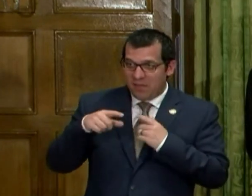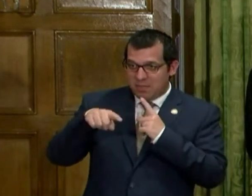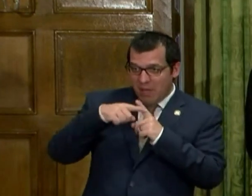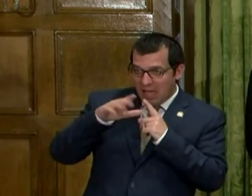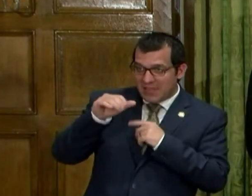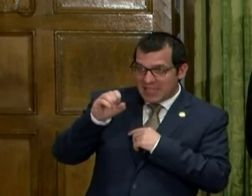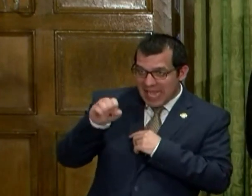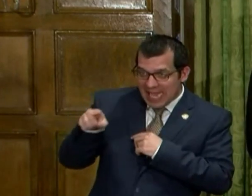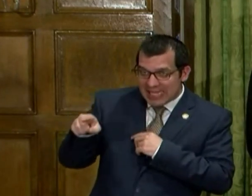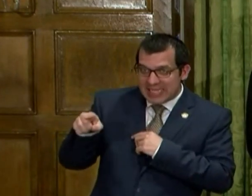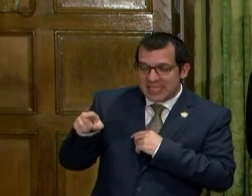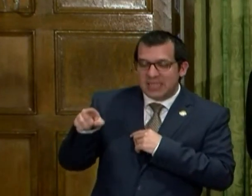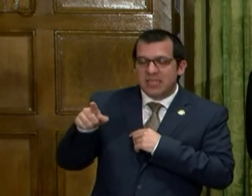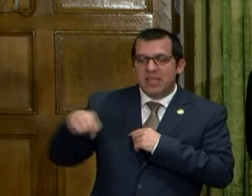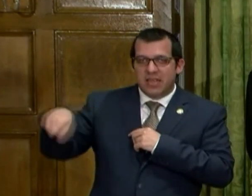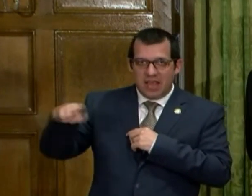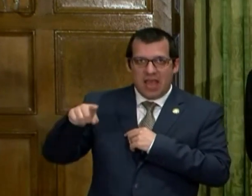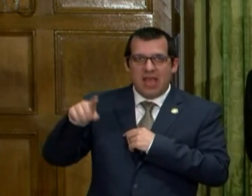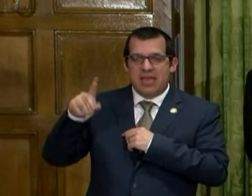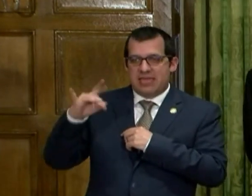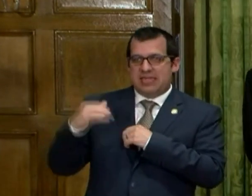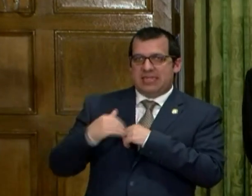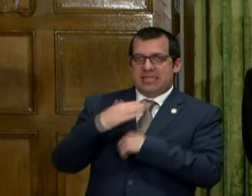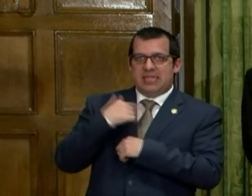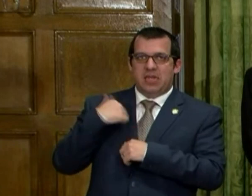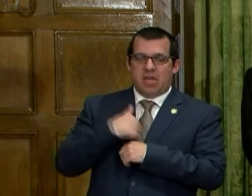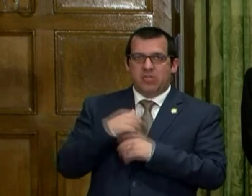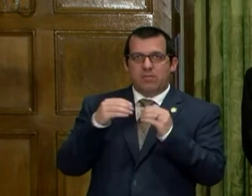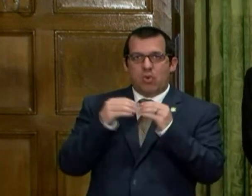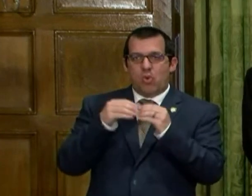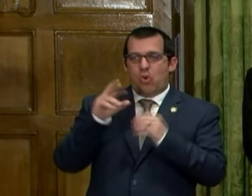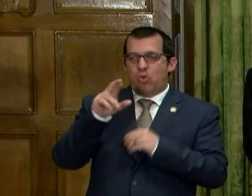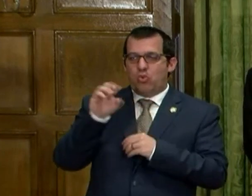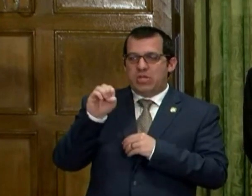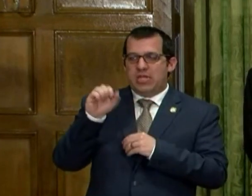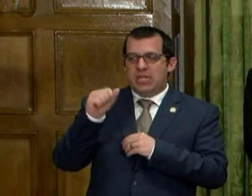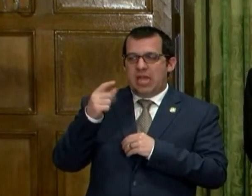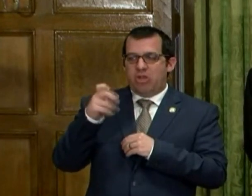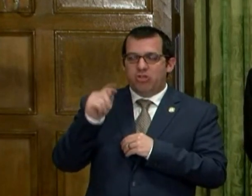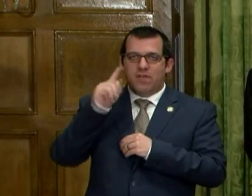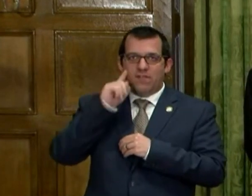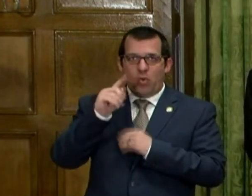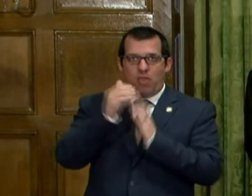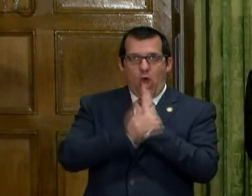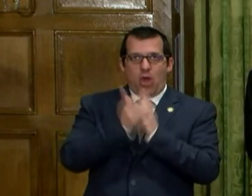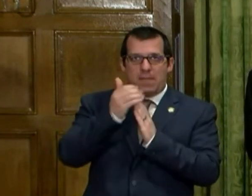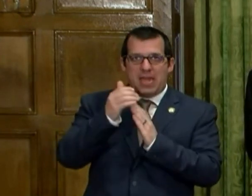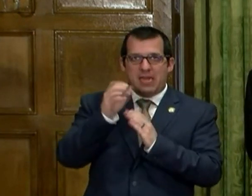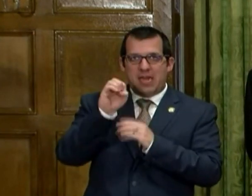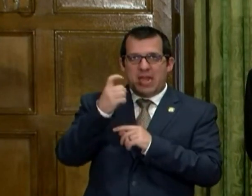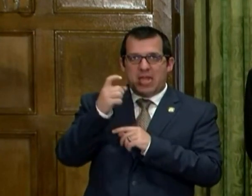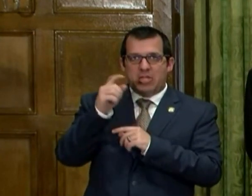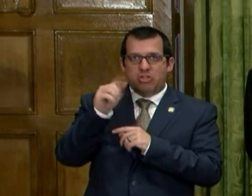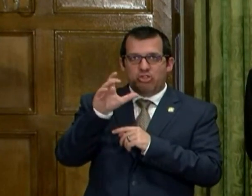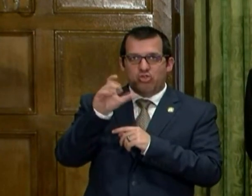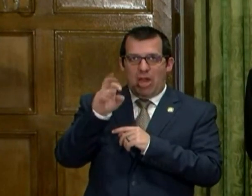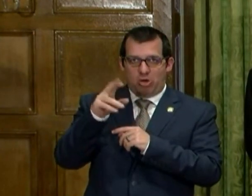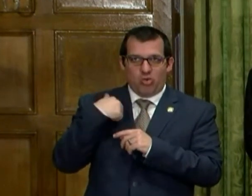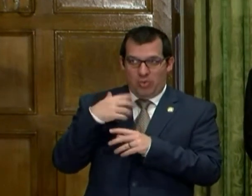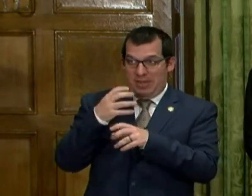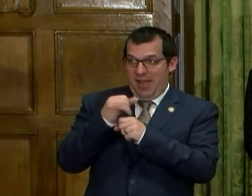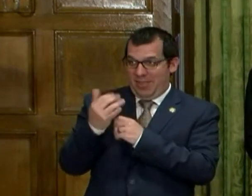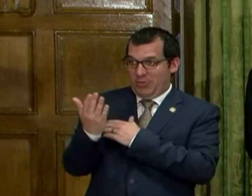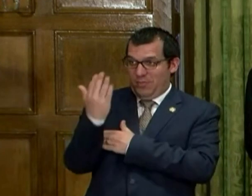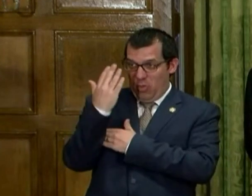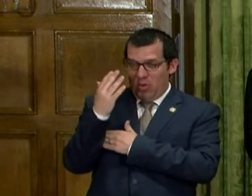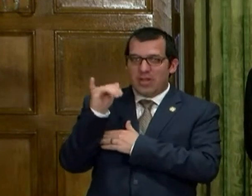cases. They have sent us additional reagents for our automated extractor, and we received those this morning.